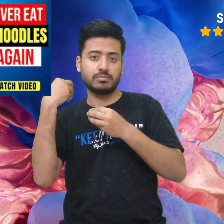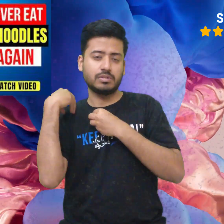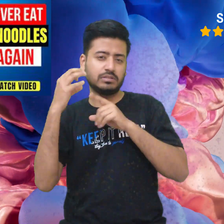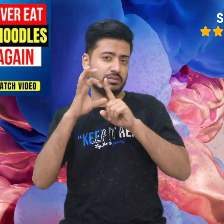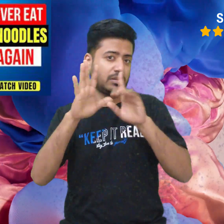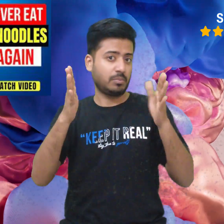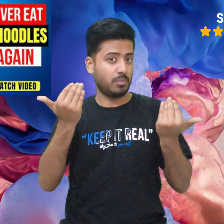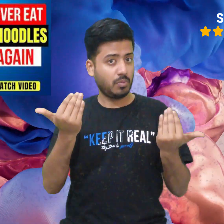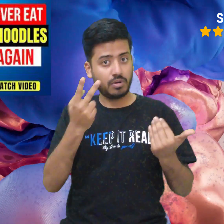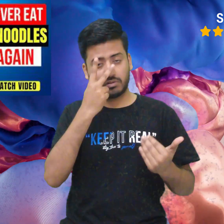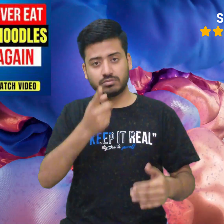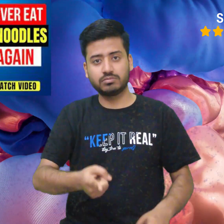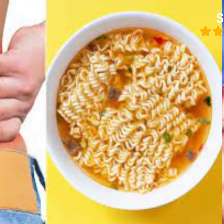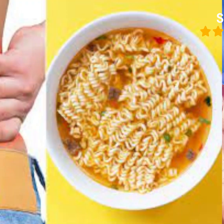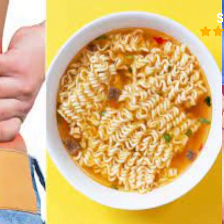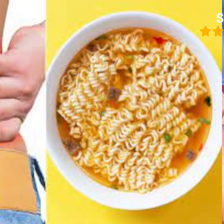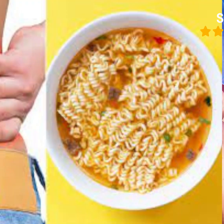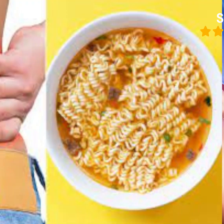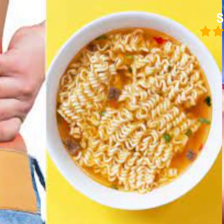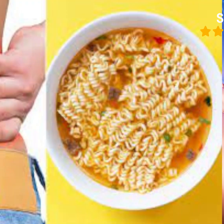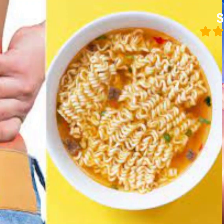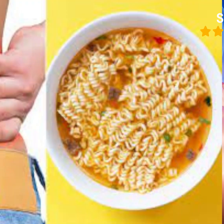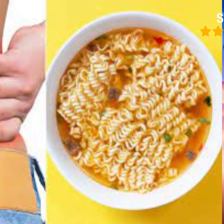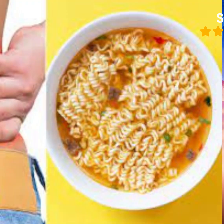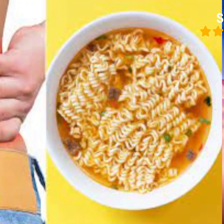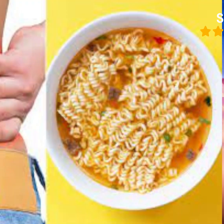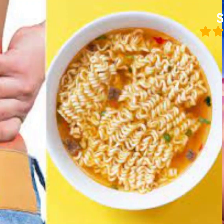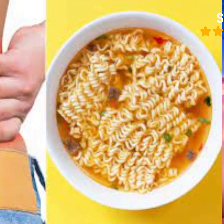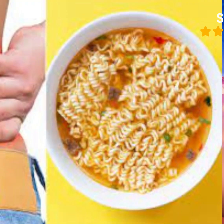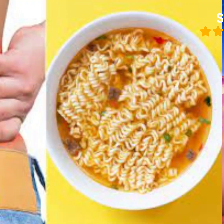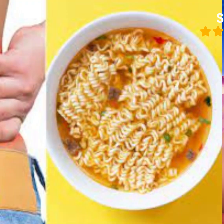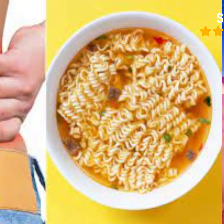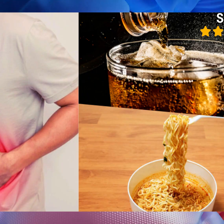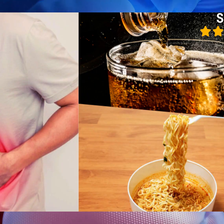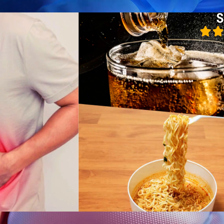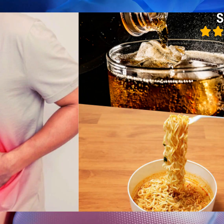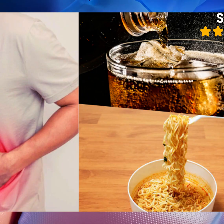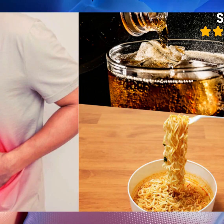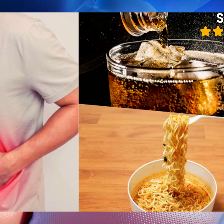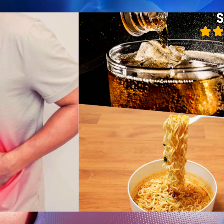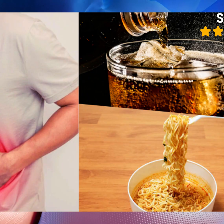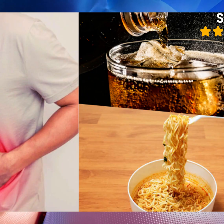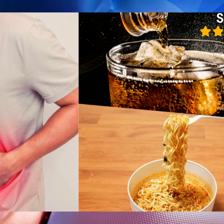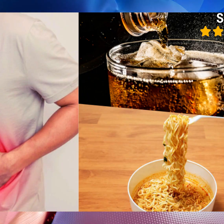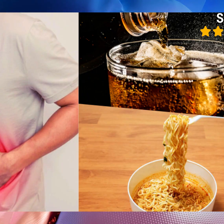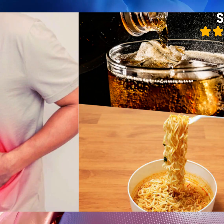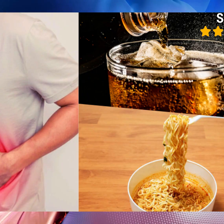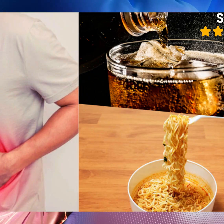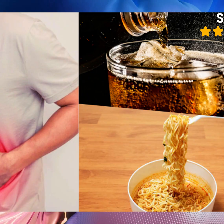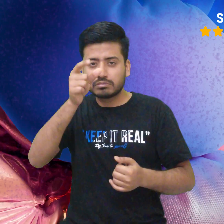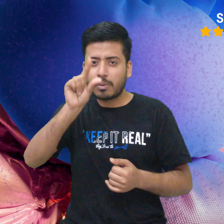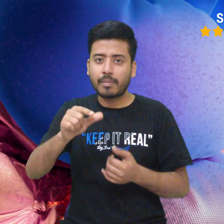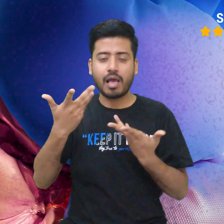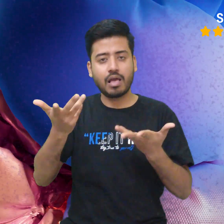carbon dioxide. This is especially true considering how the physical structure of instant noodles, with its porous surface